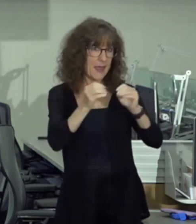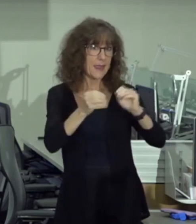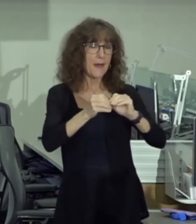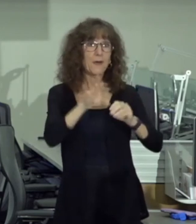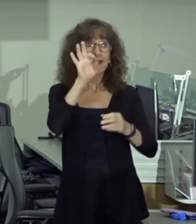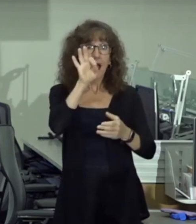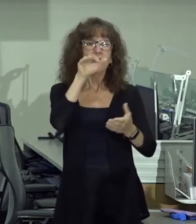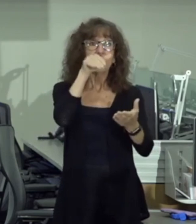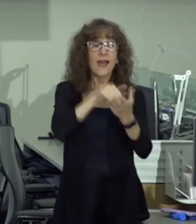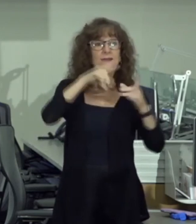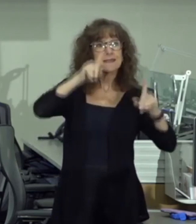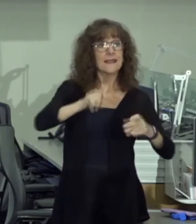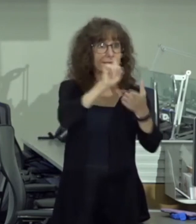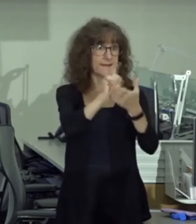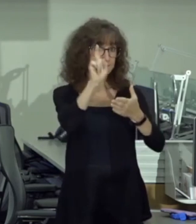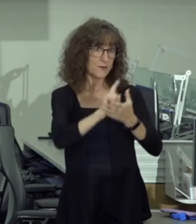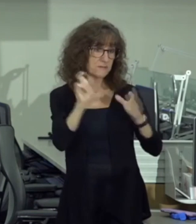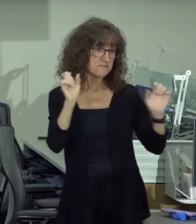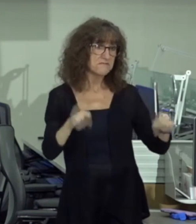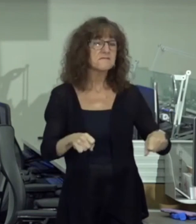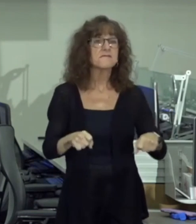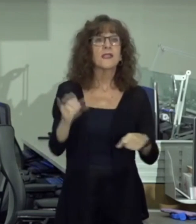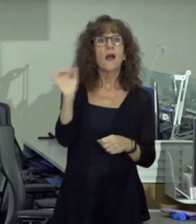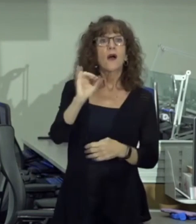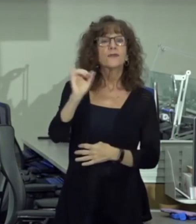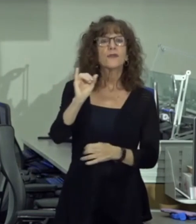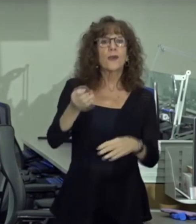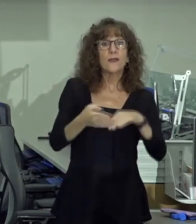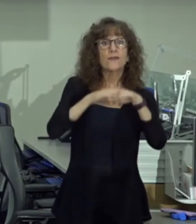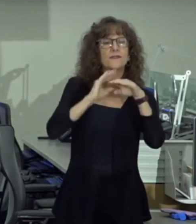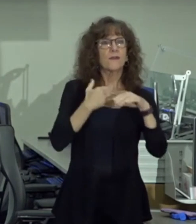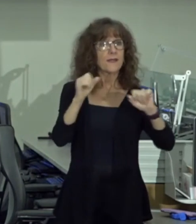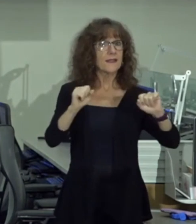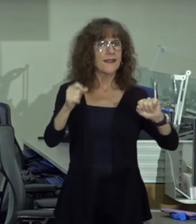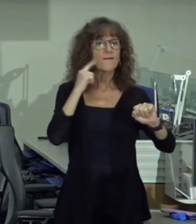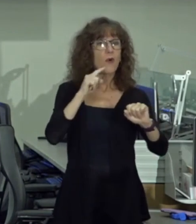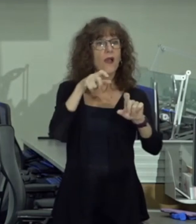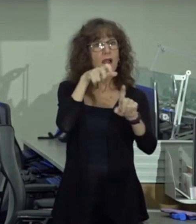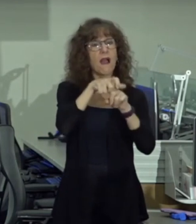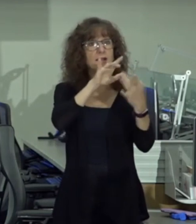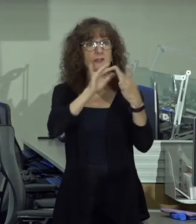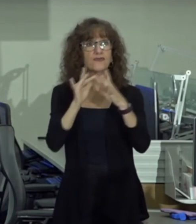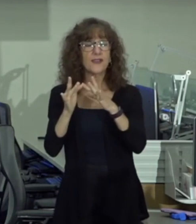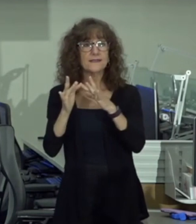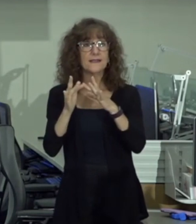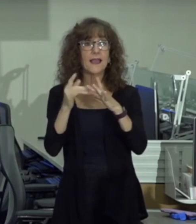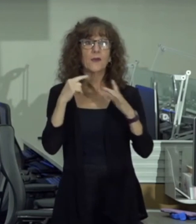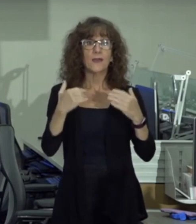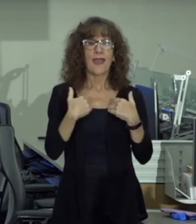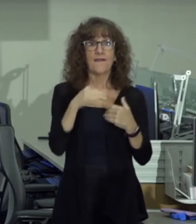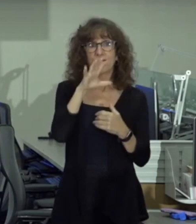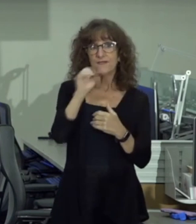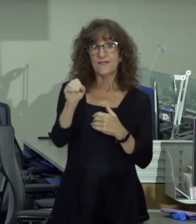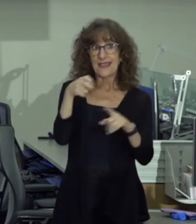of 9,000 tests per week. We are also increasing our capacity for contact tracing. We currently have